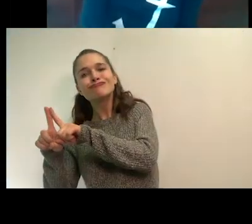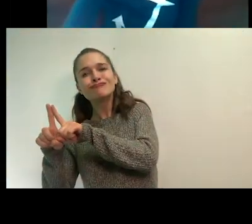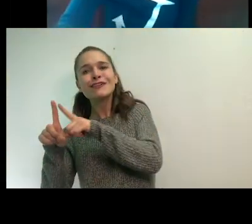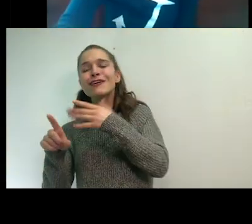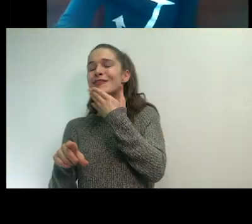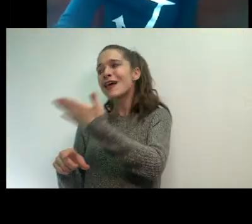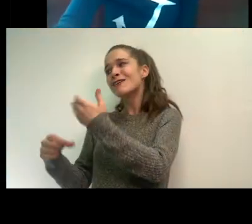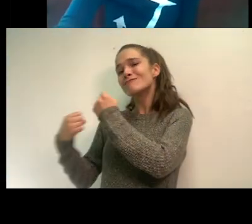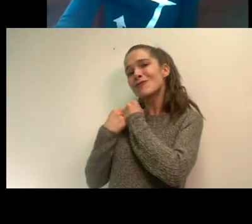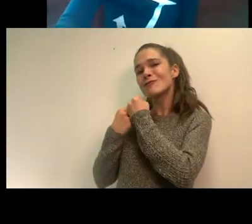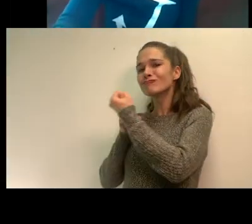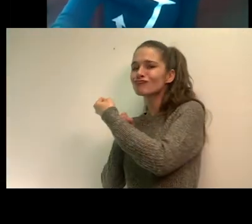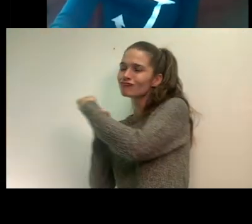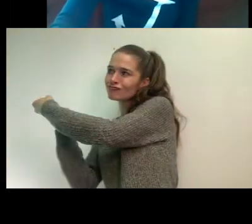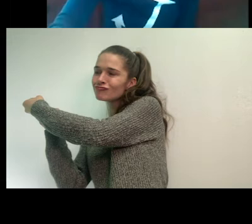support.